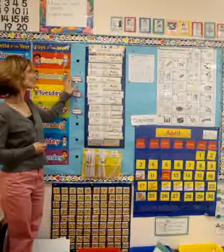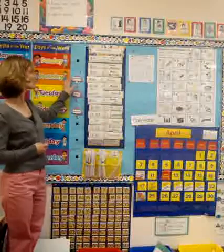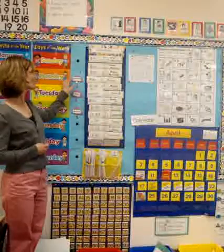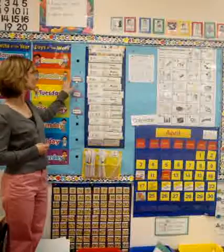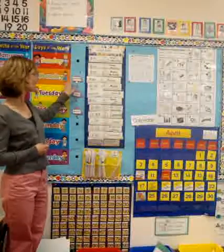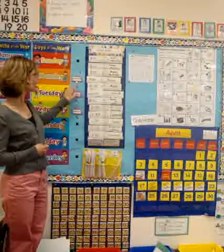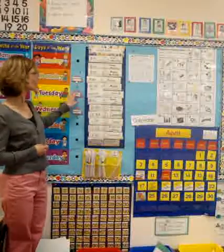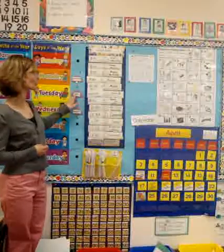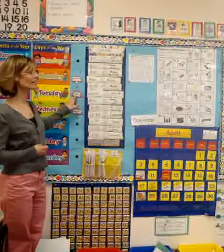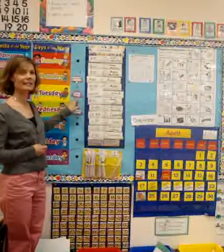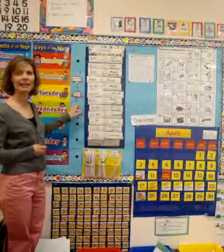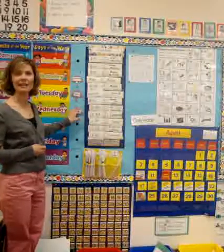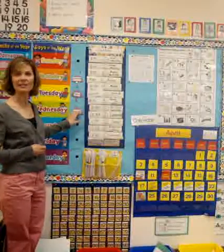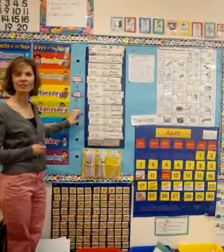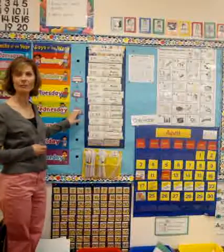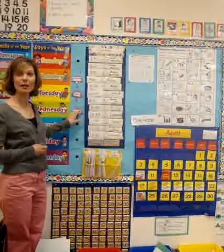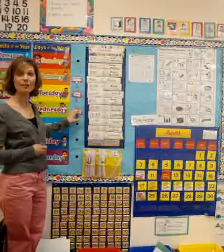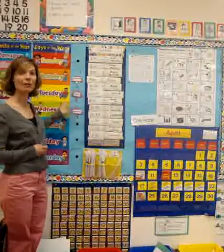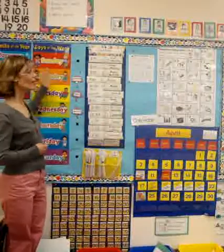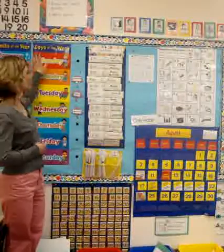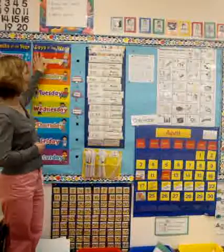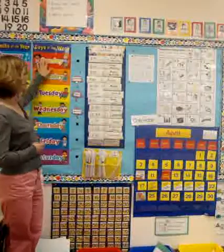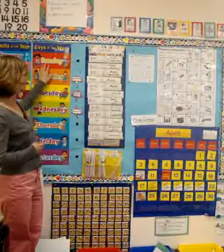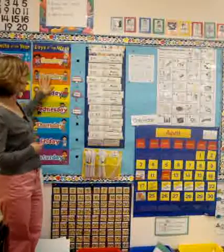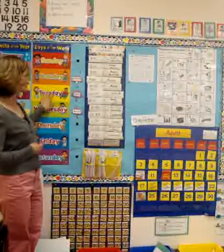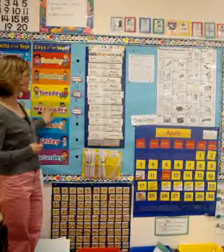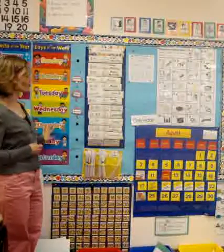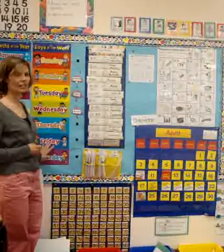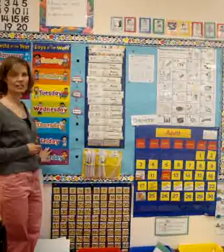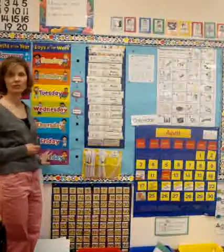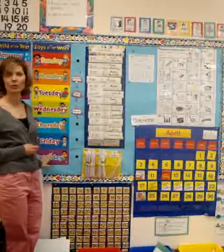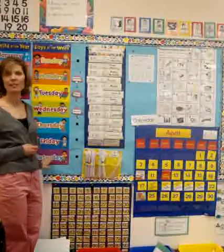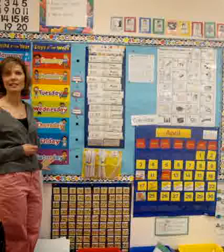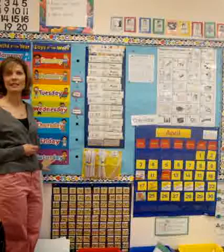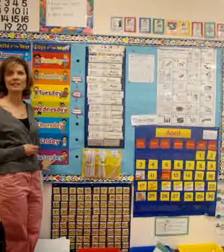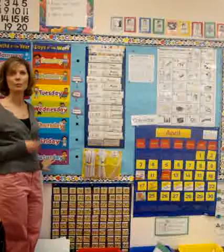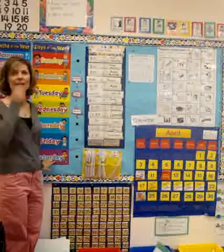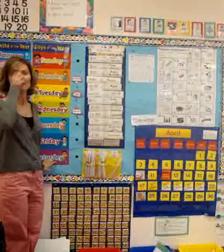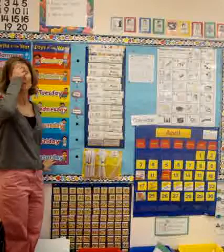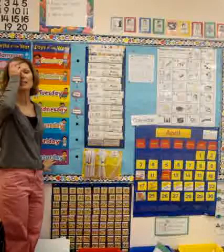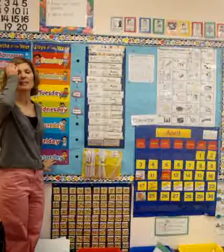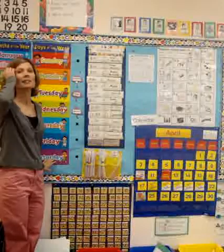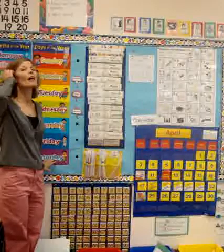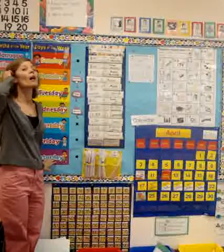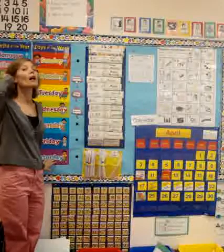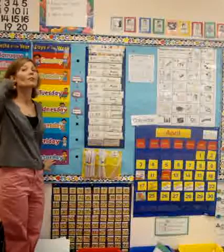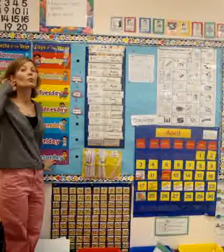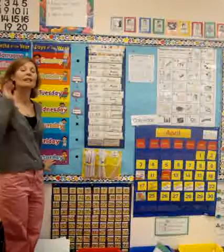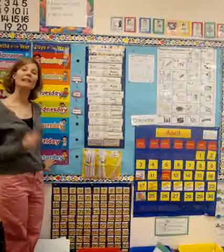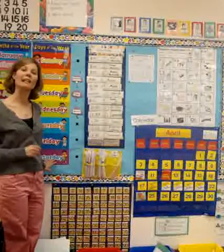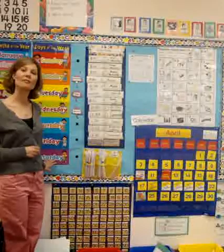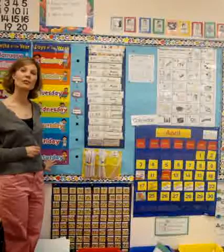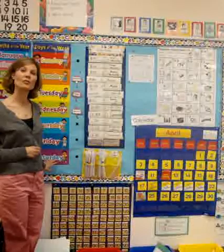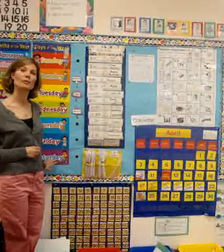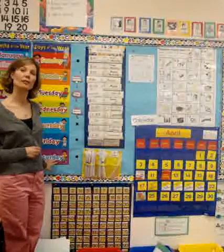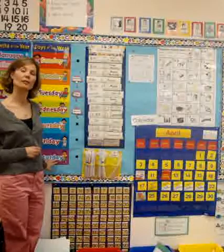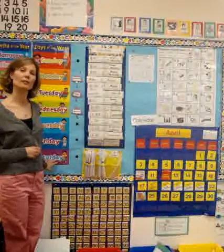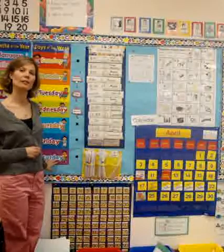talk about yesterday, today, and tomorrow, and this is another chance for us again to practice the days of the week, and I've also included